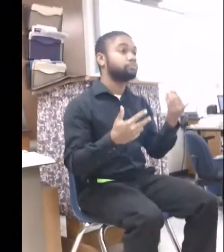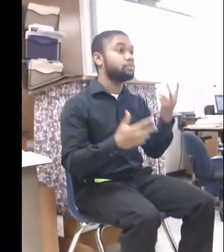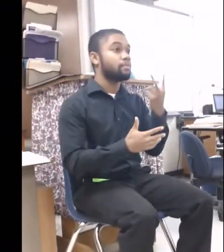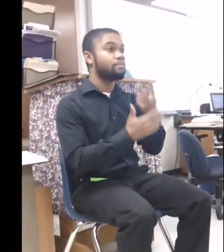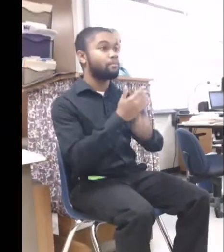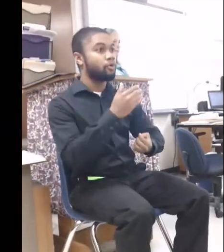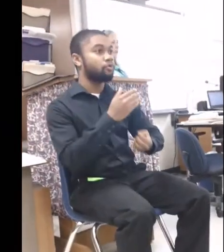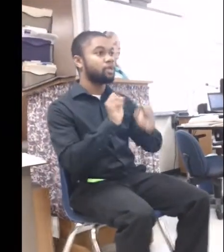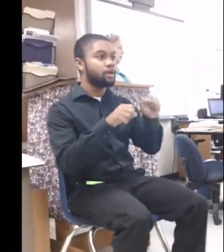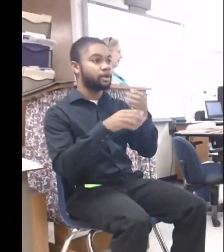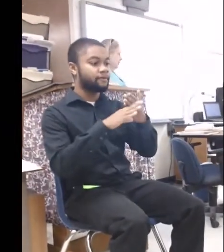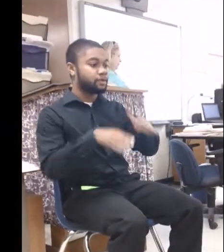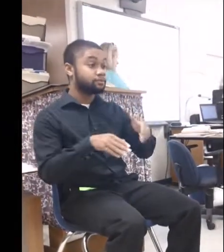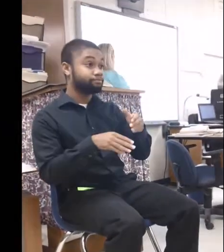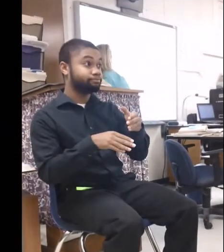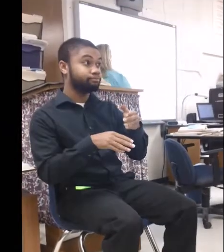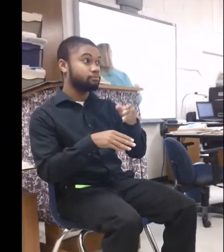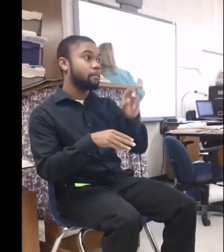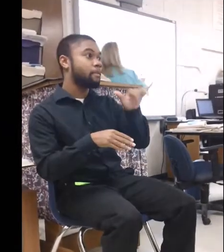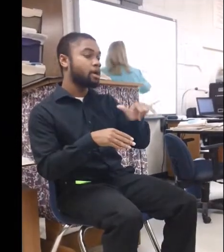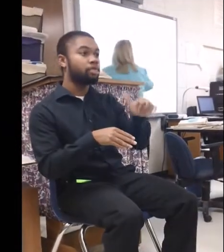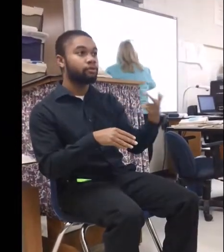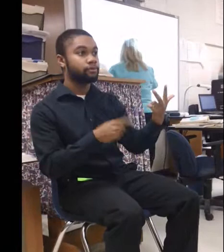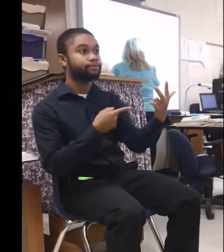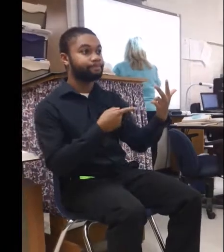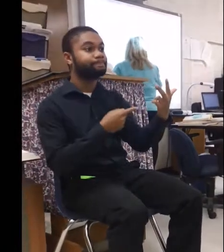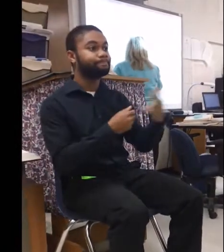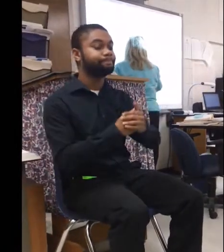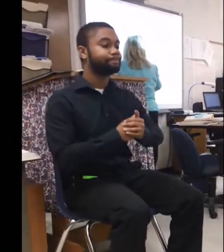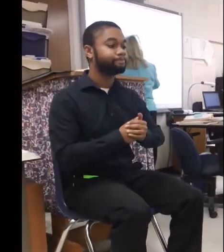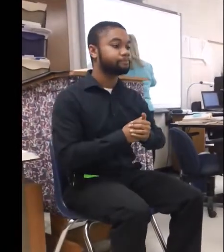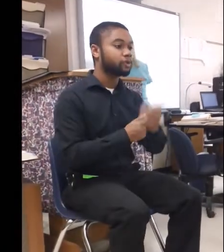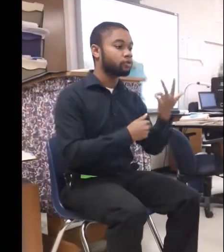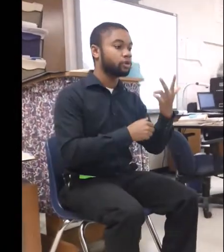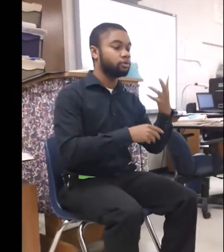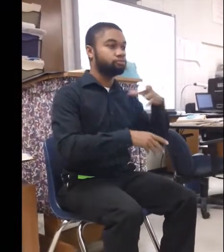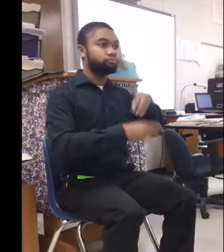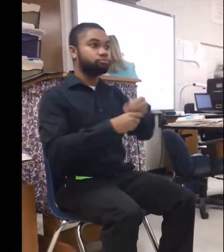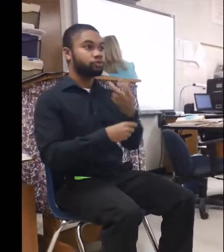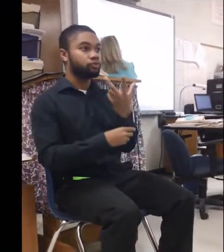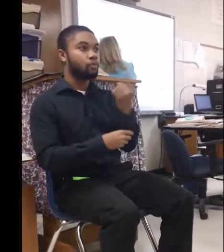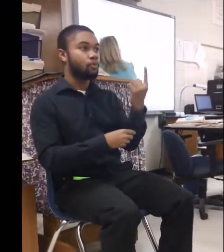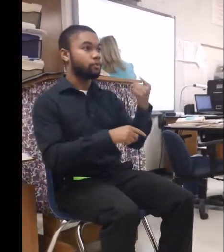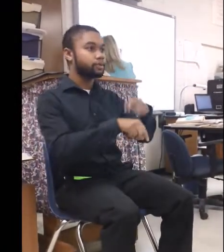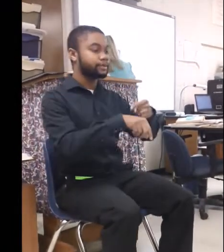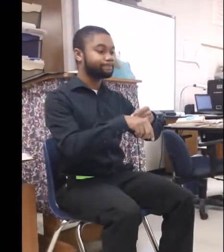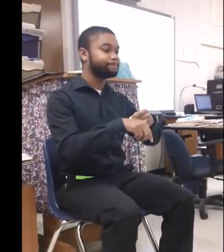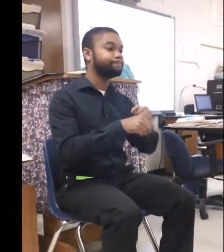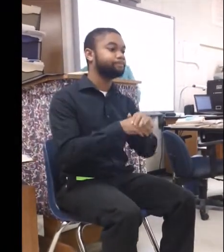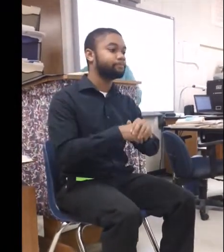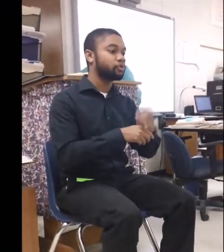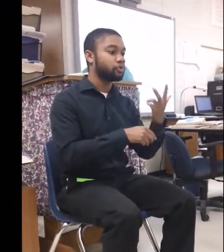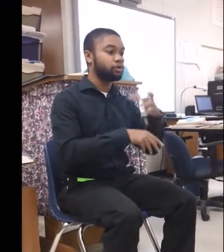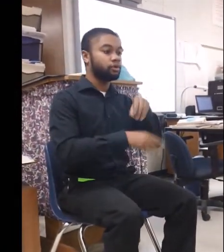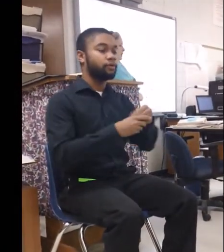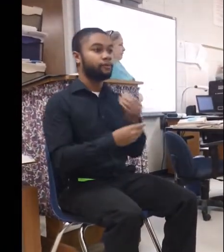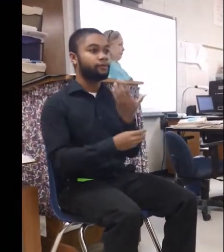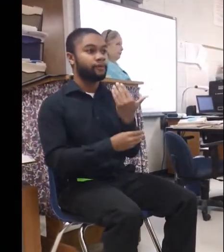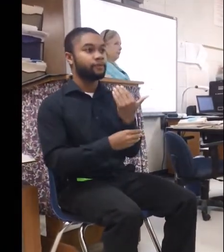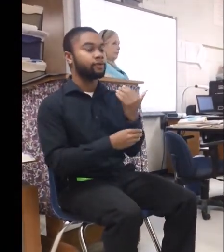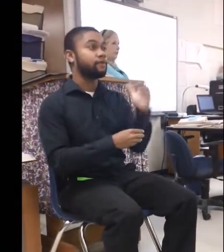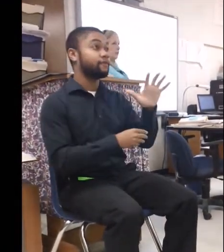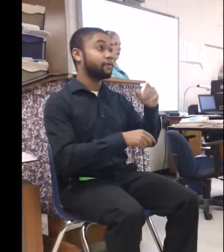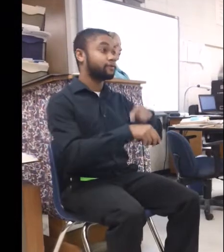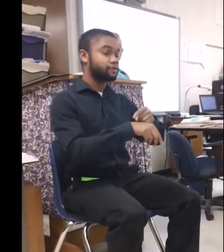By what? 3. So 3 goes into 3 one time, 3 goes into 15 5 times.